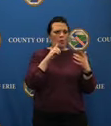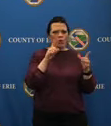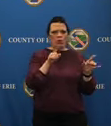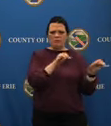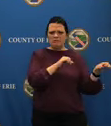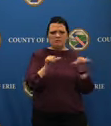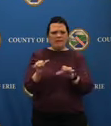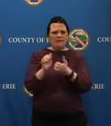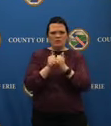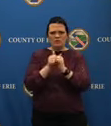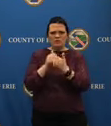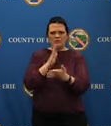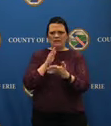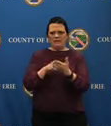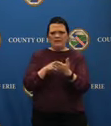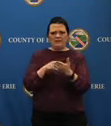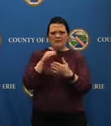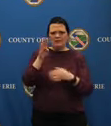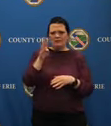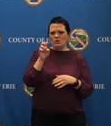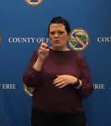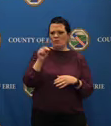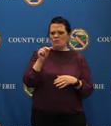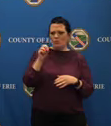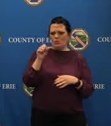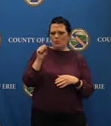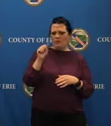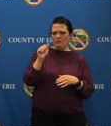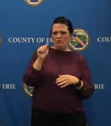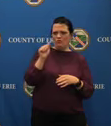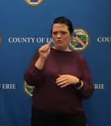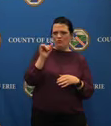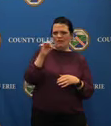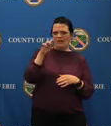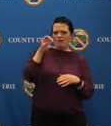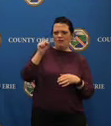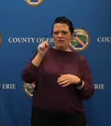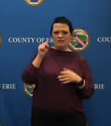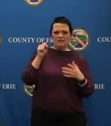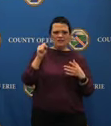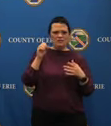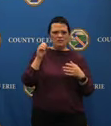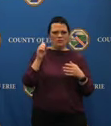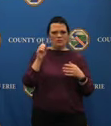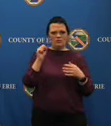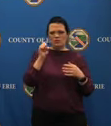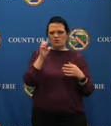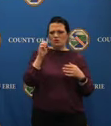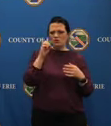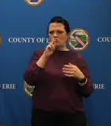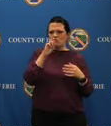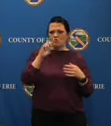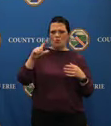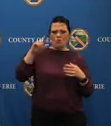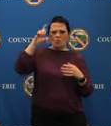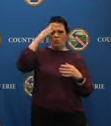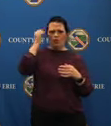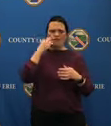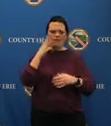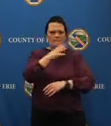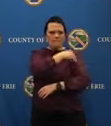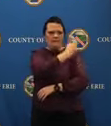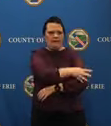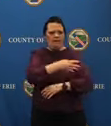as we're competing against people in Buenos Aires and in Seoul, Korea, and Scotland